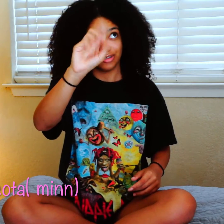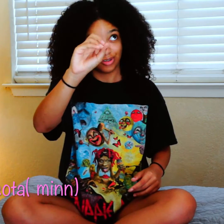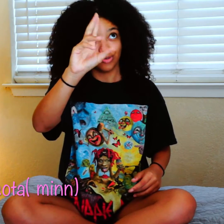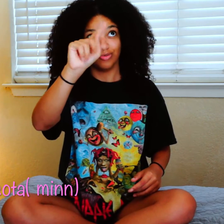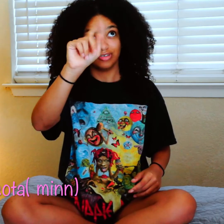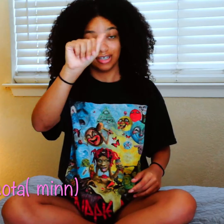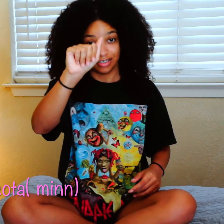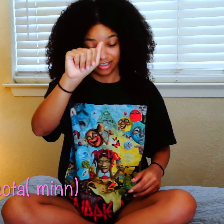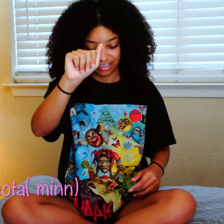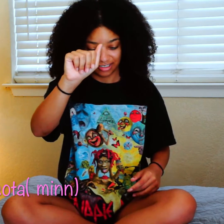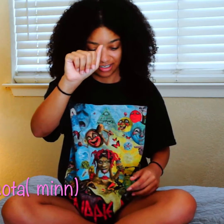Minnesota.